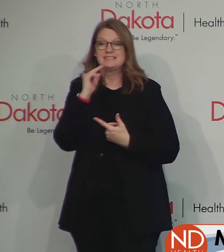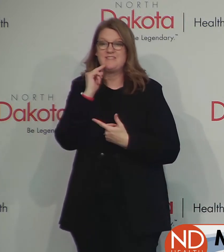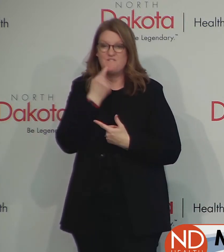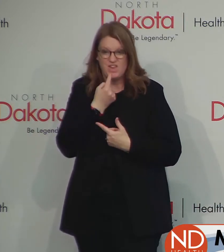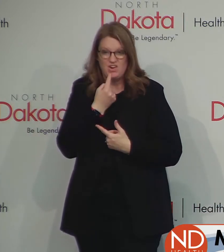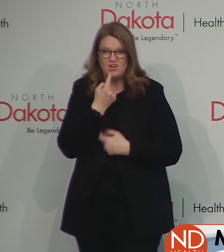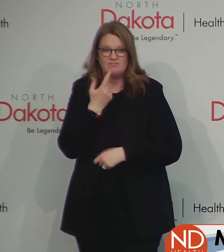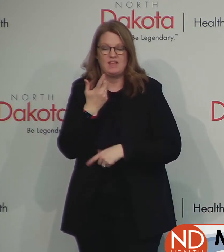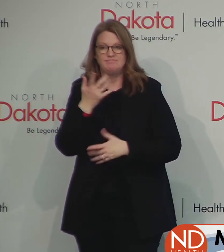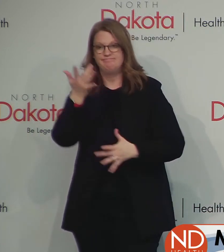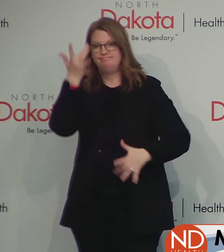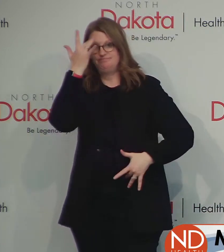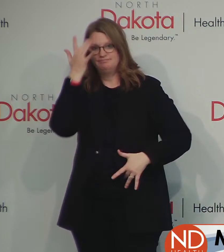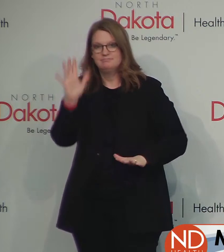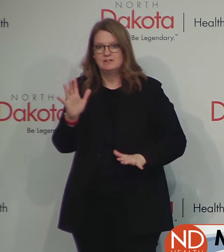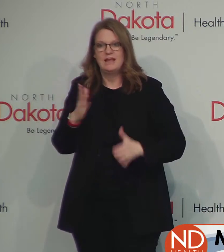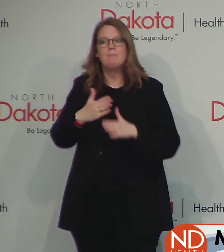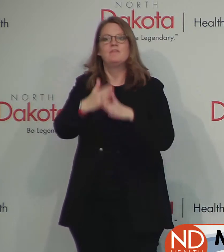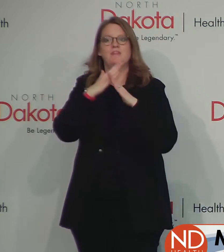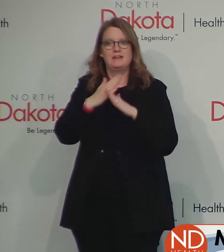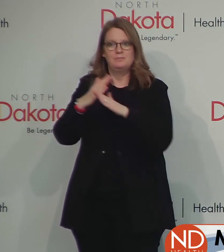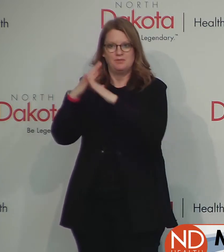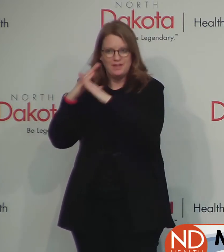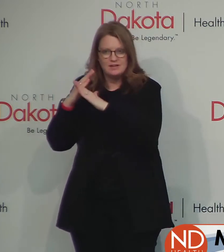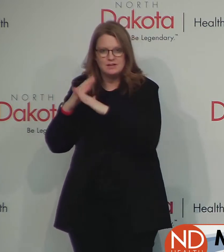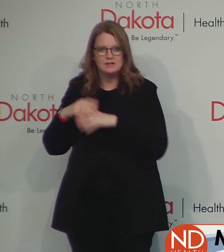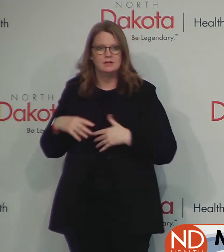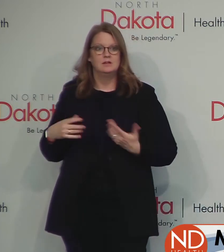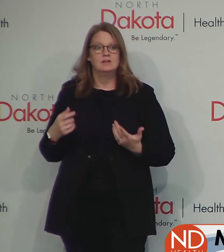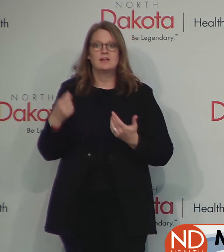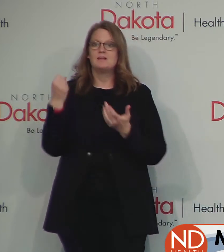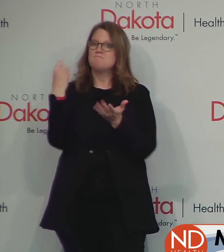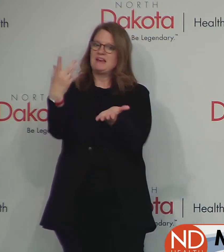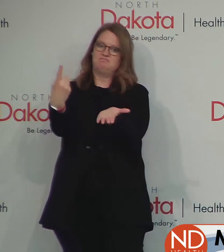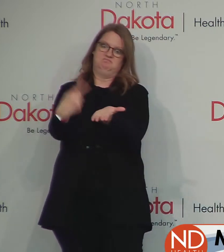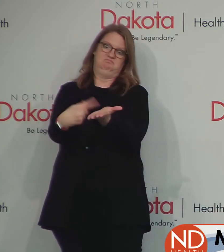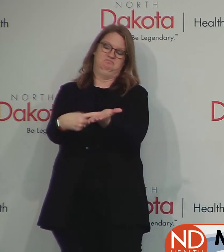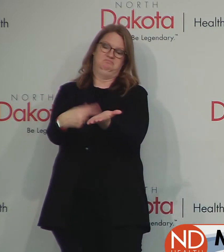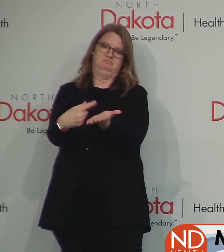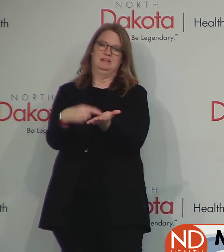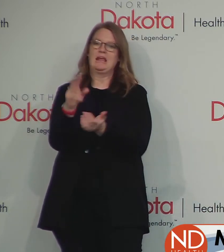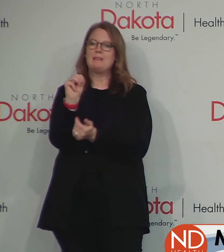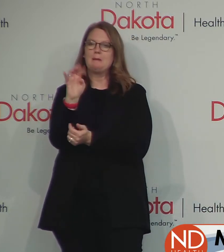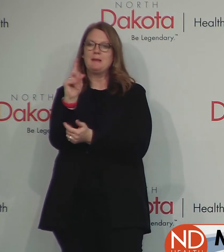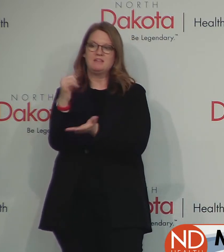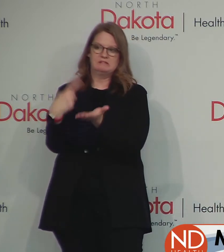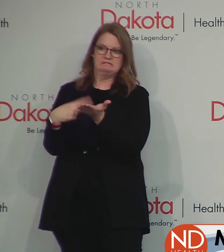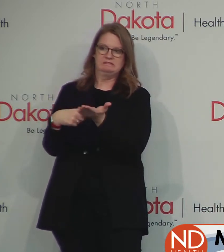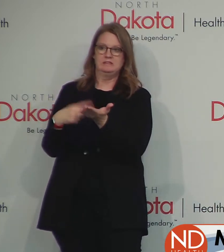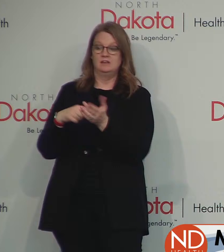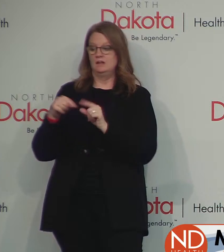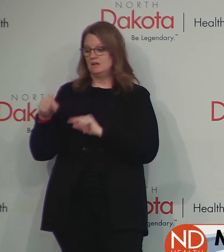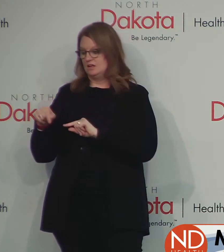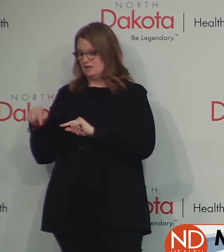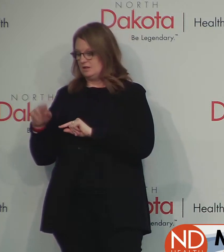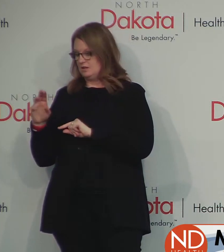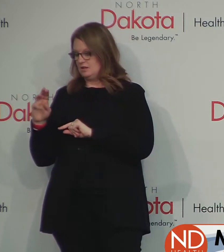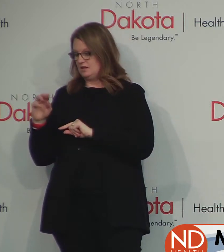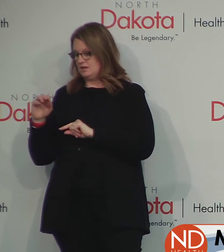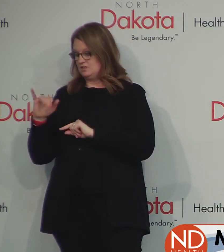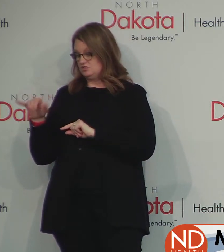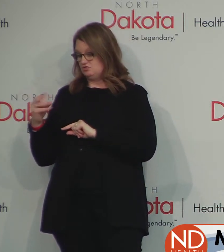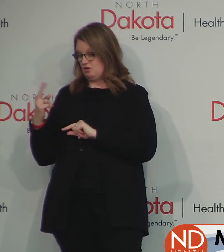after vaccination. And so I know there's been a lot of media about the efficacy and trying to compare this vaccine to Moderna